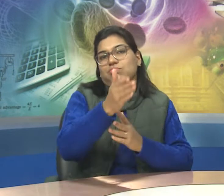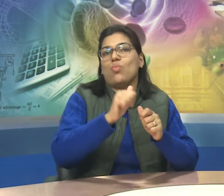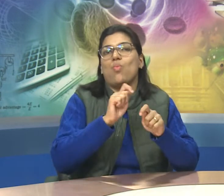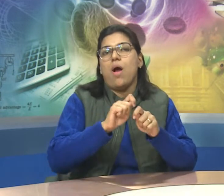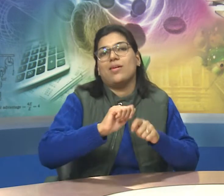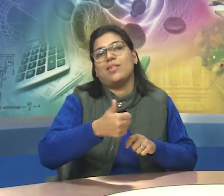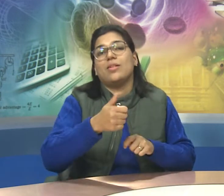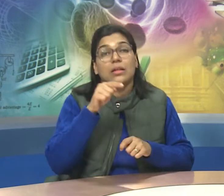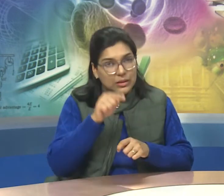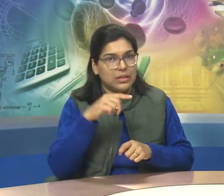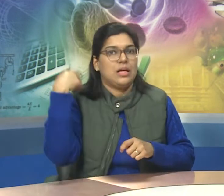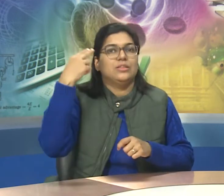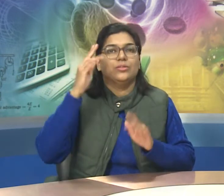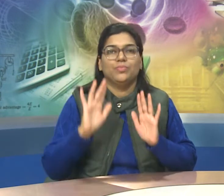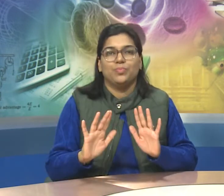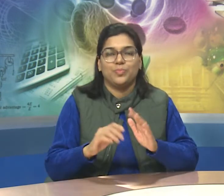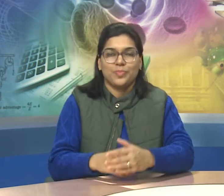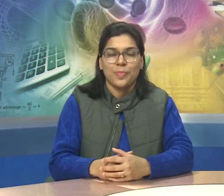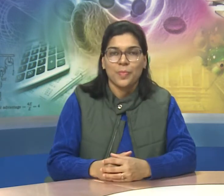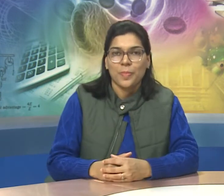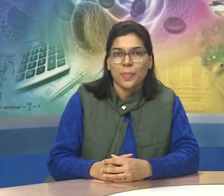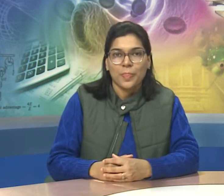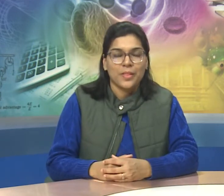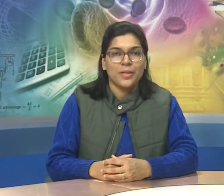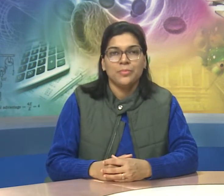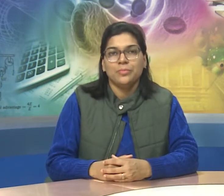comparatively easier to do.